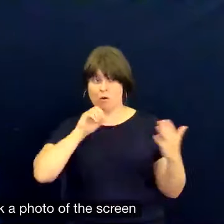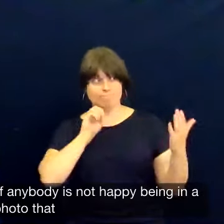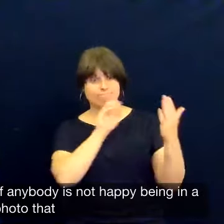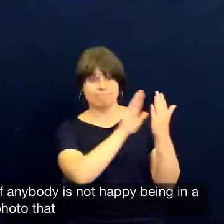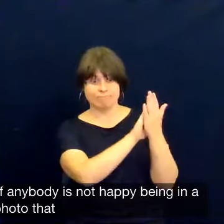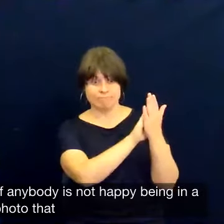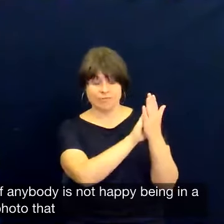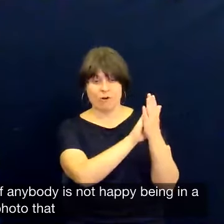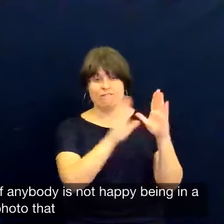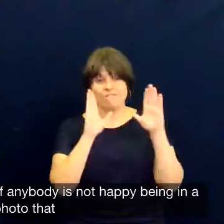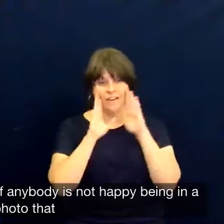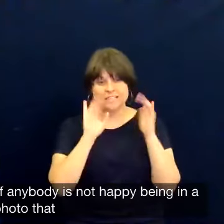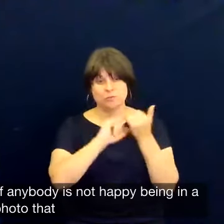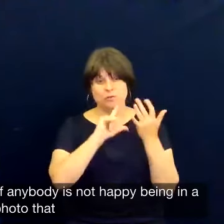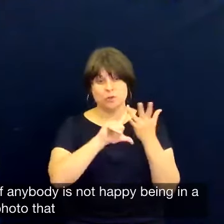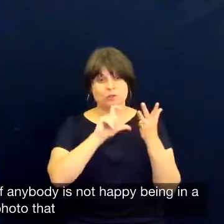Can you let me know?